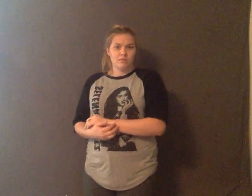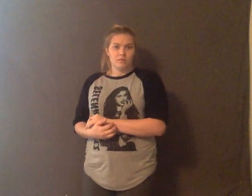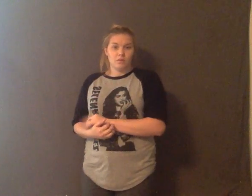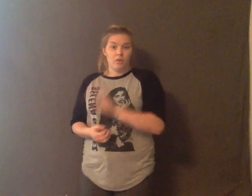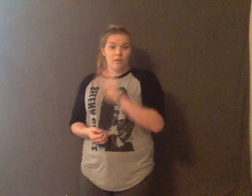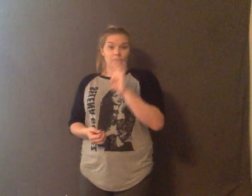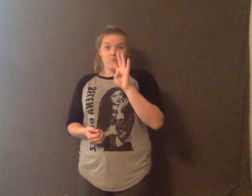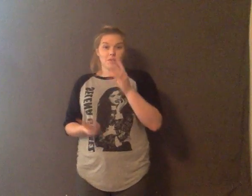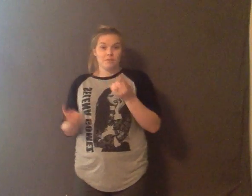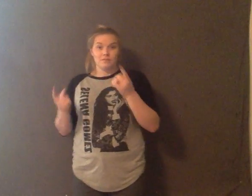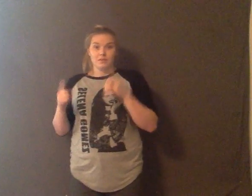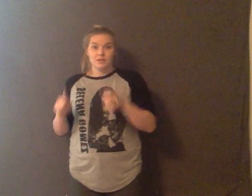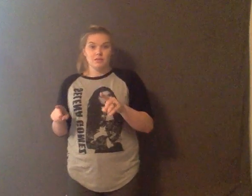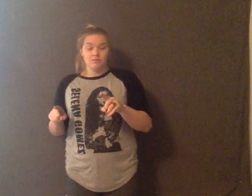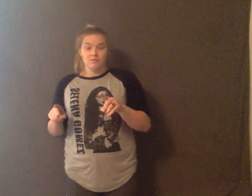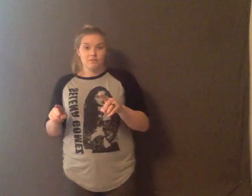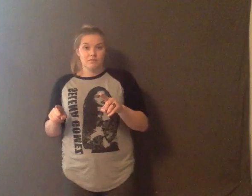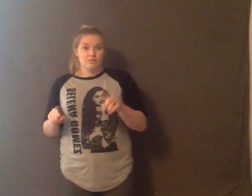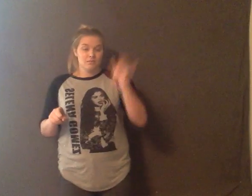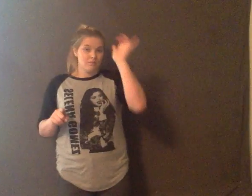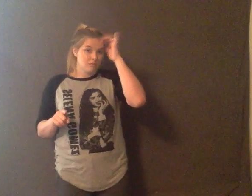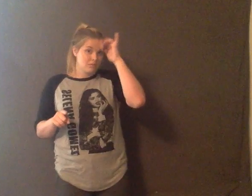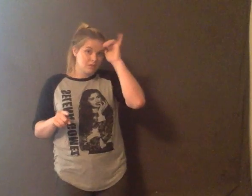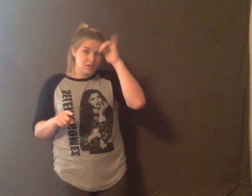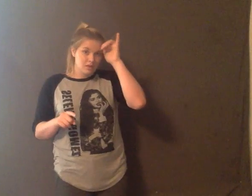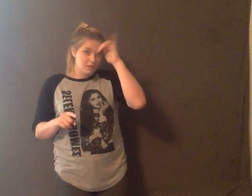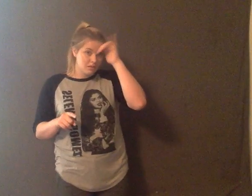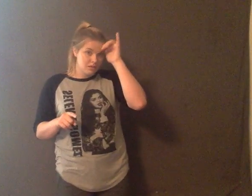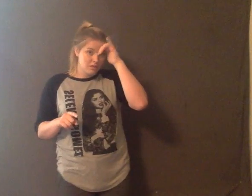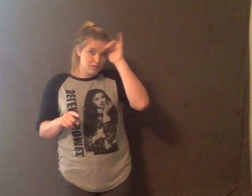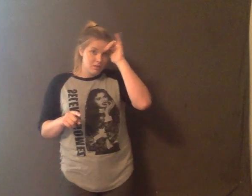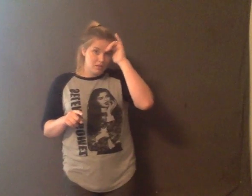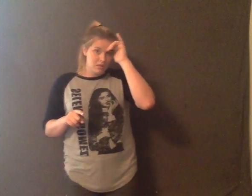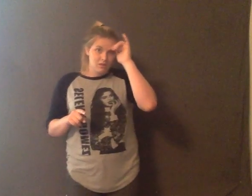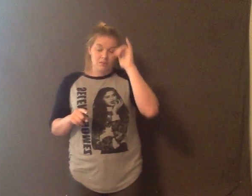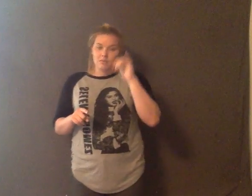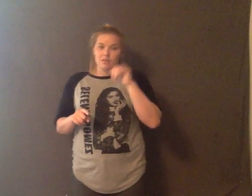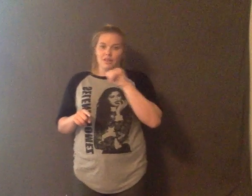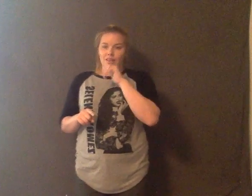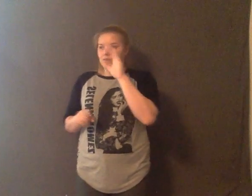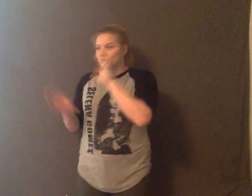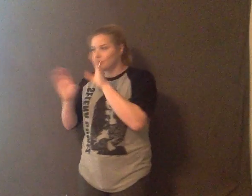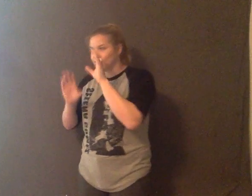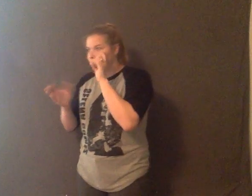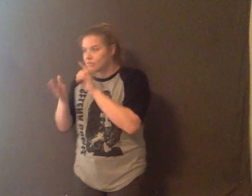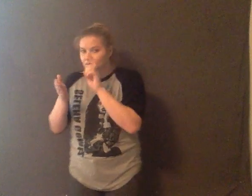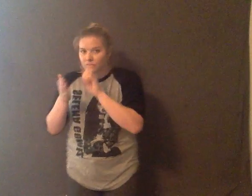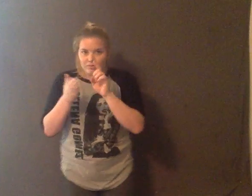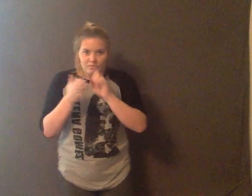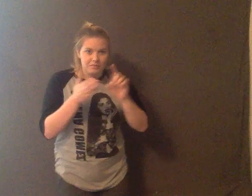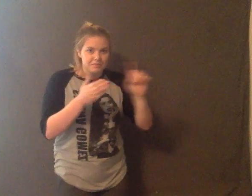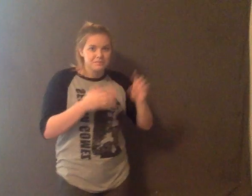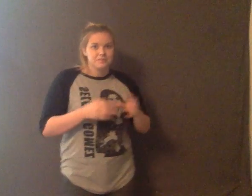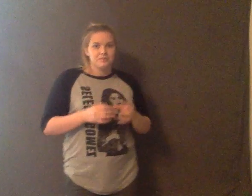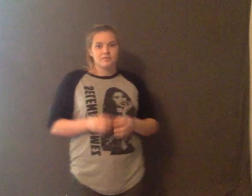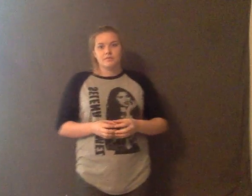disease, but I'm almost positive there's more cases than that, but the government isn't looking for it. So what you're saying is that there could be already mad cow disease in